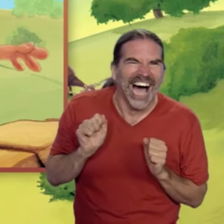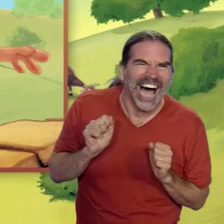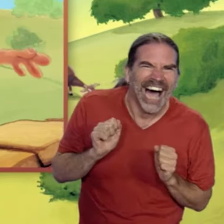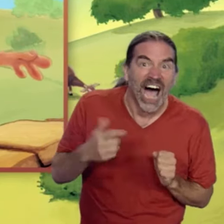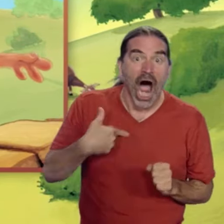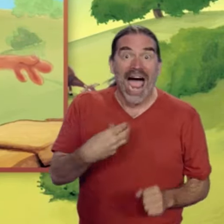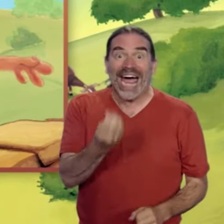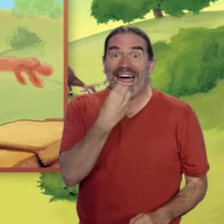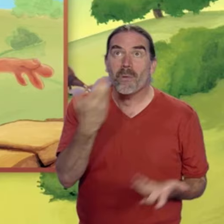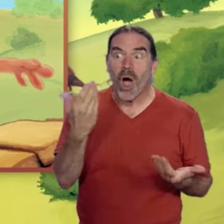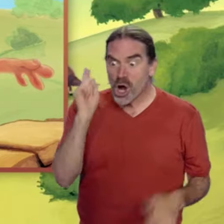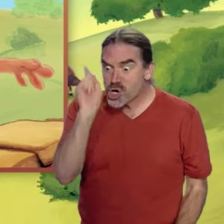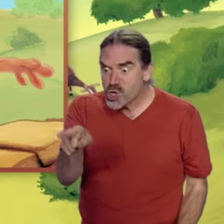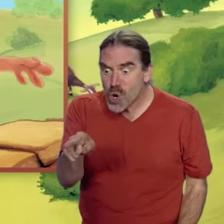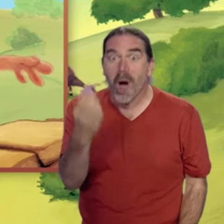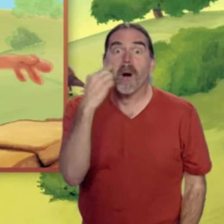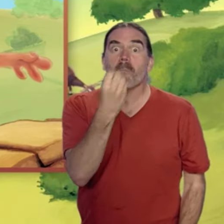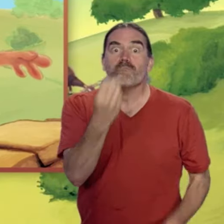have to gobble you up for my breakfast.